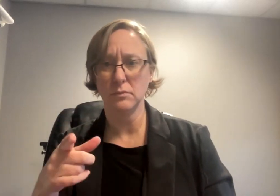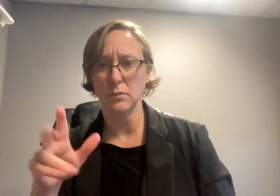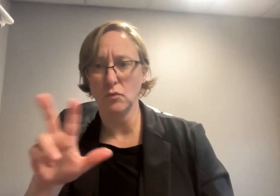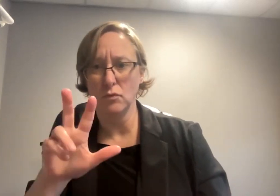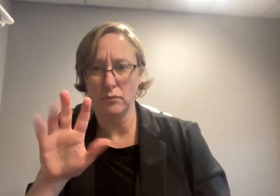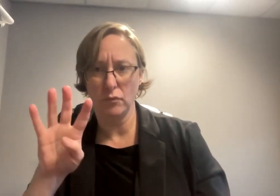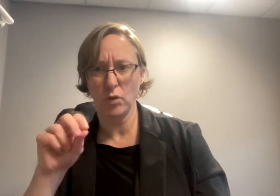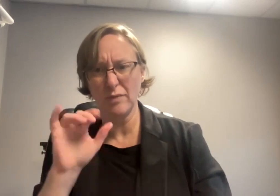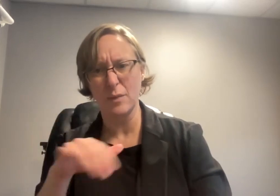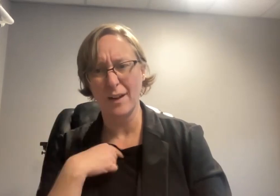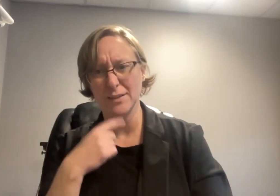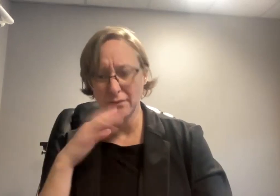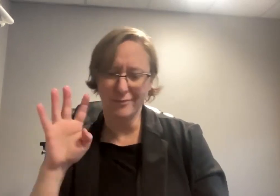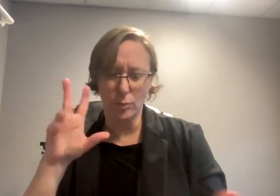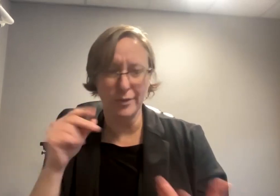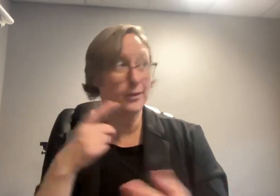3:30, wait, sorry.